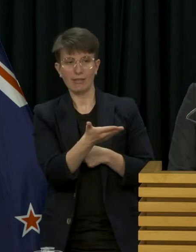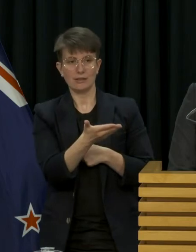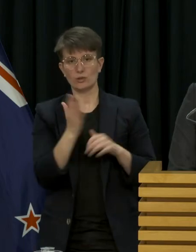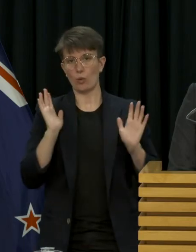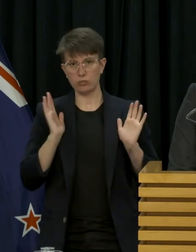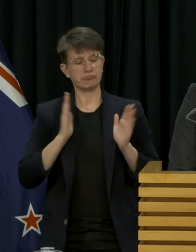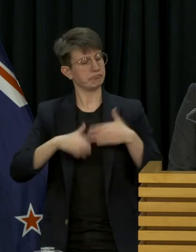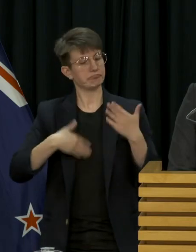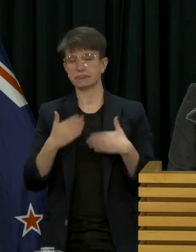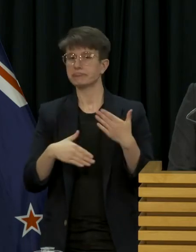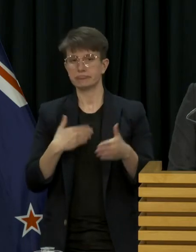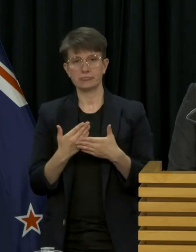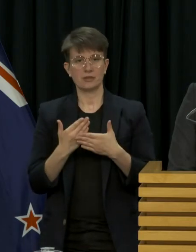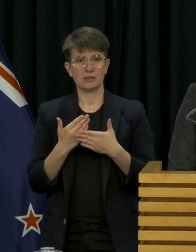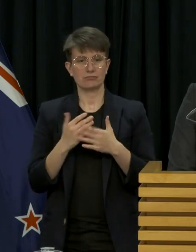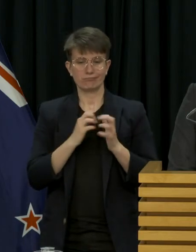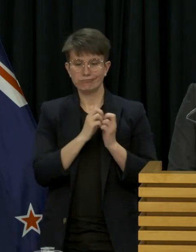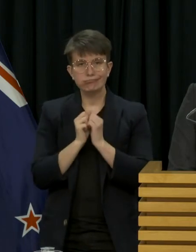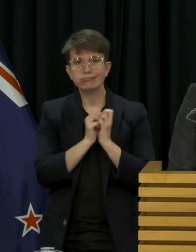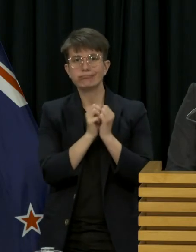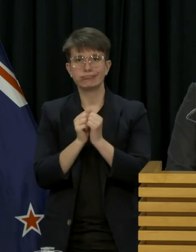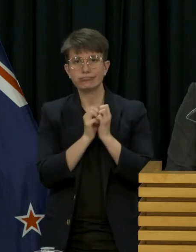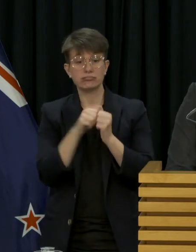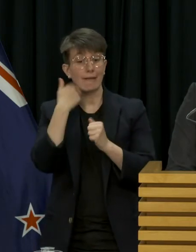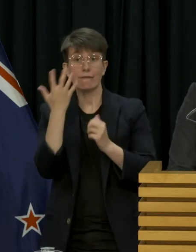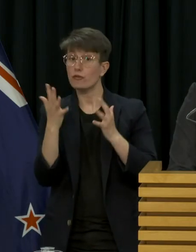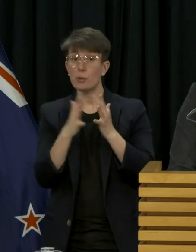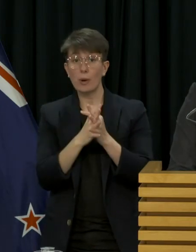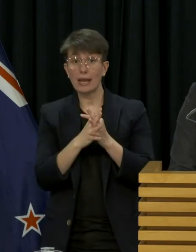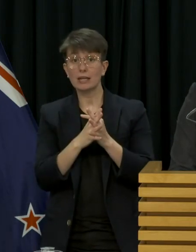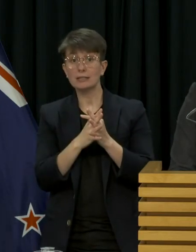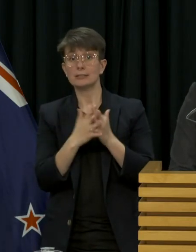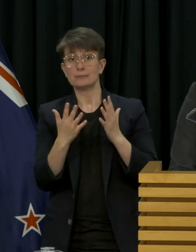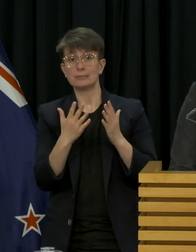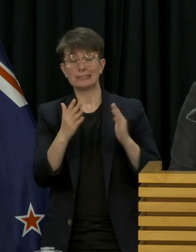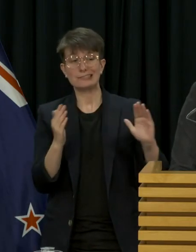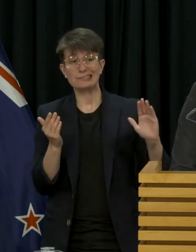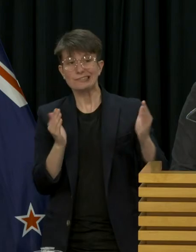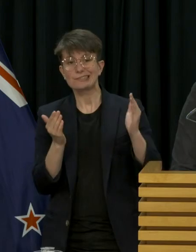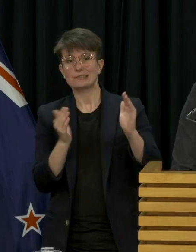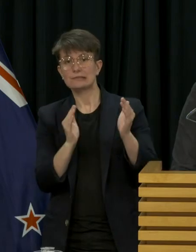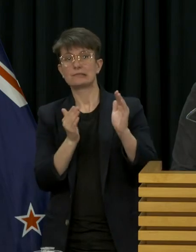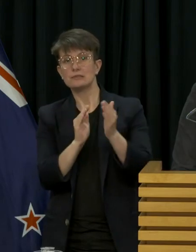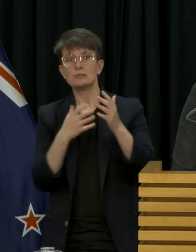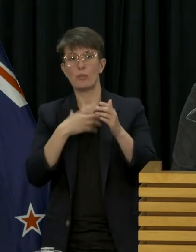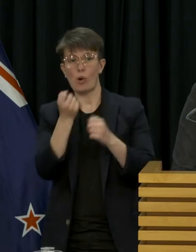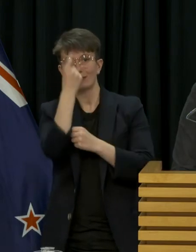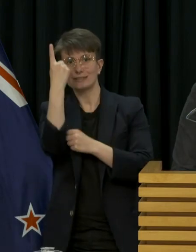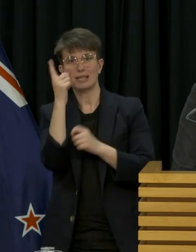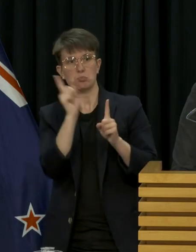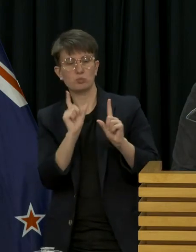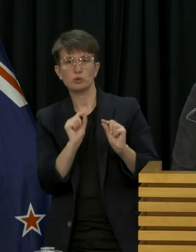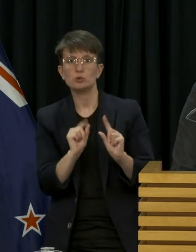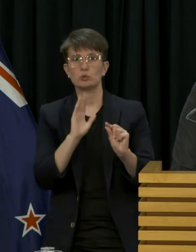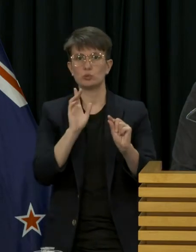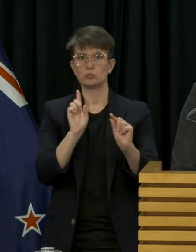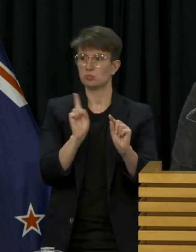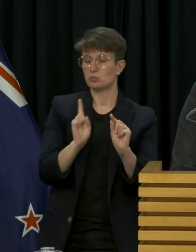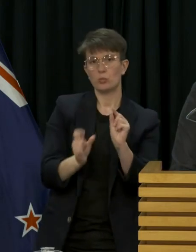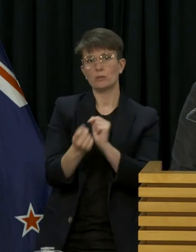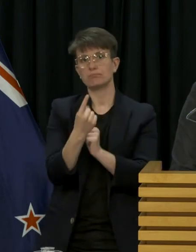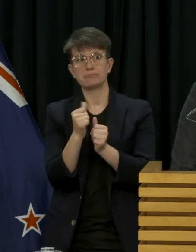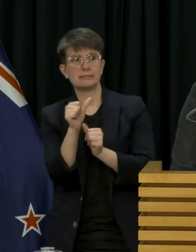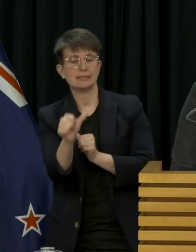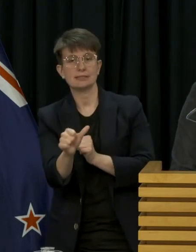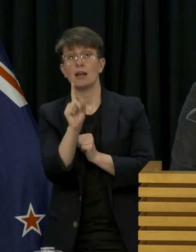so every week we are getting a little further along in understanding those arrangements. But equally, every week we see